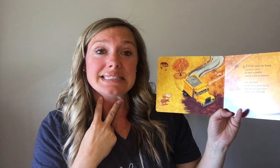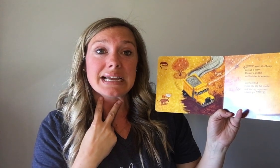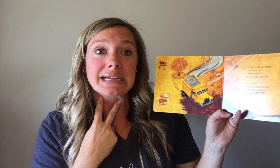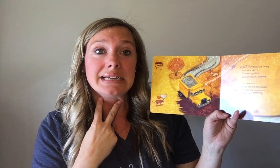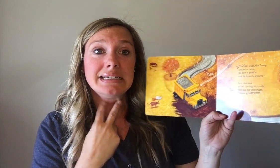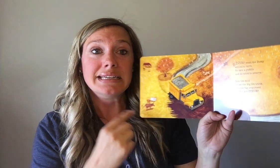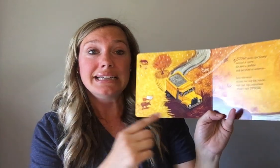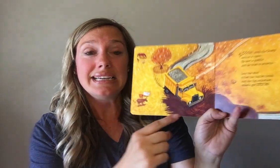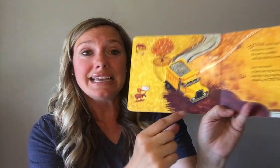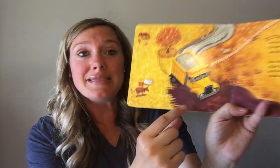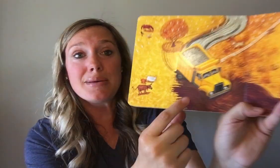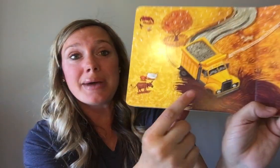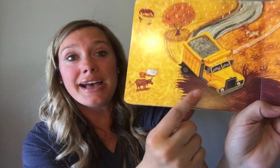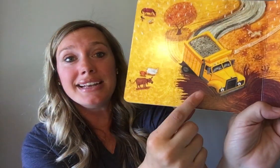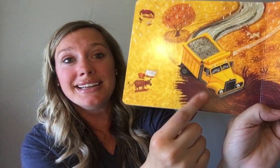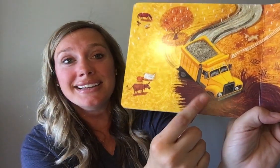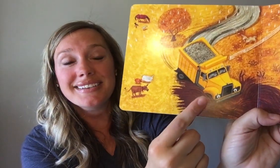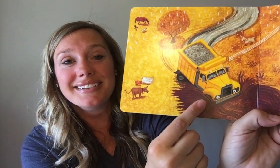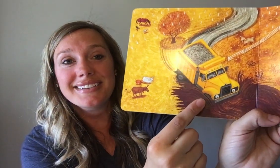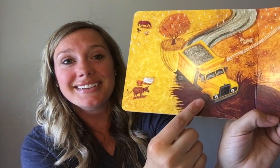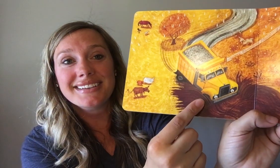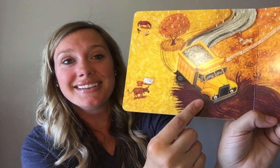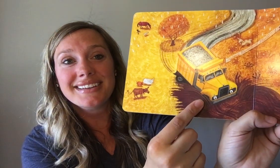stuck in the mud.